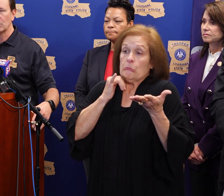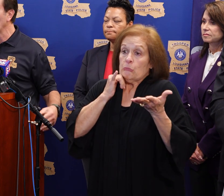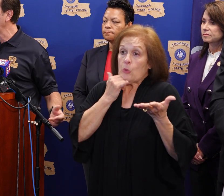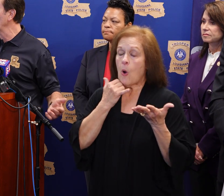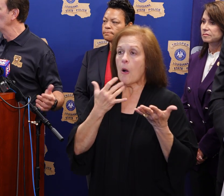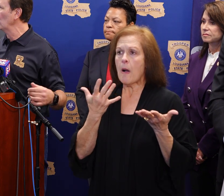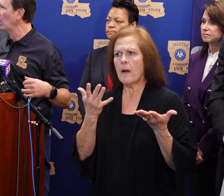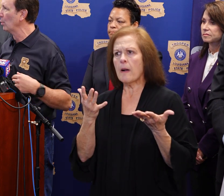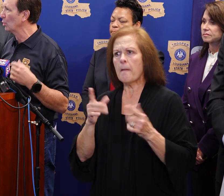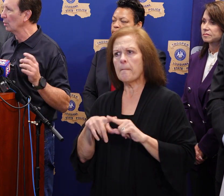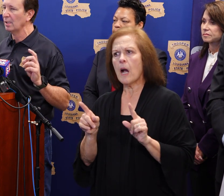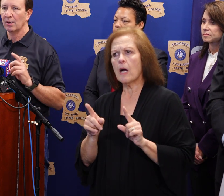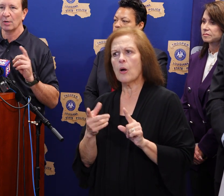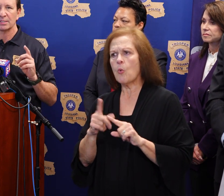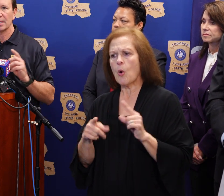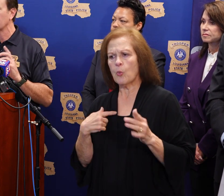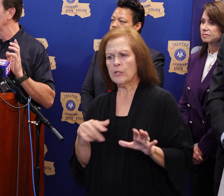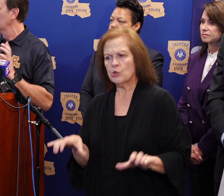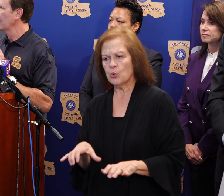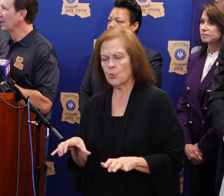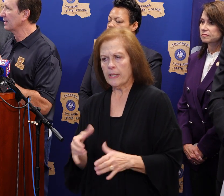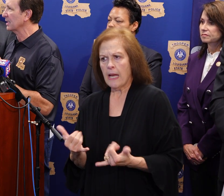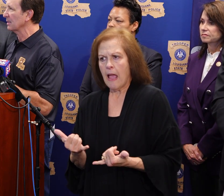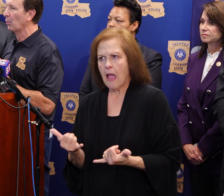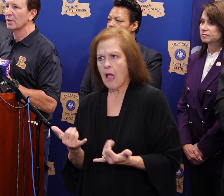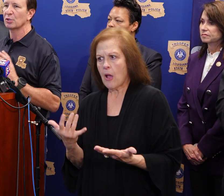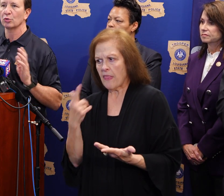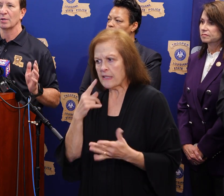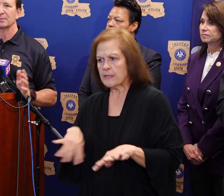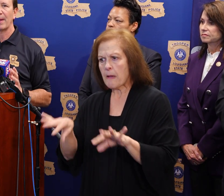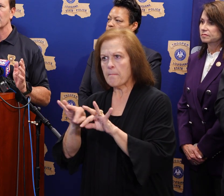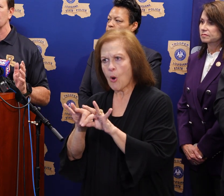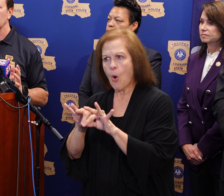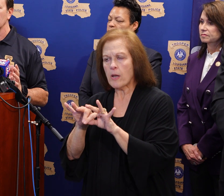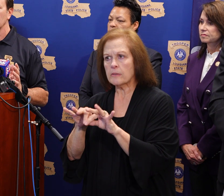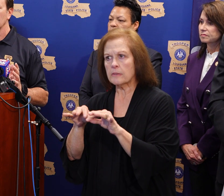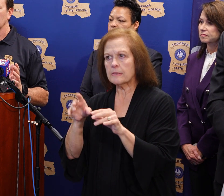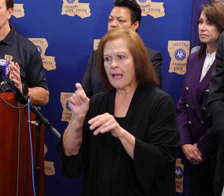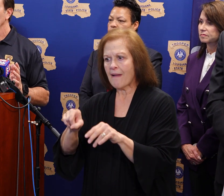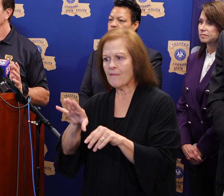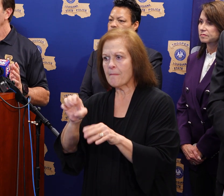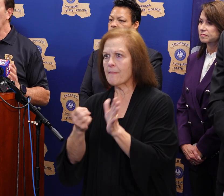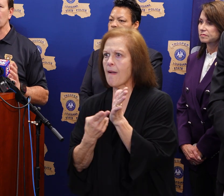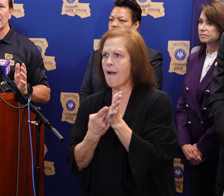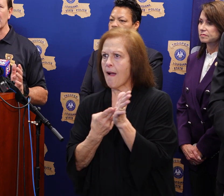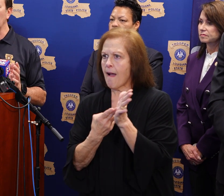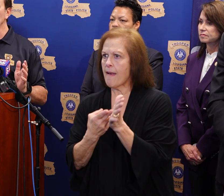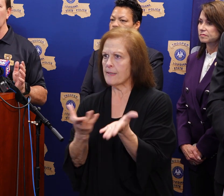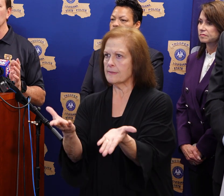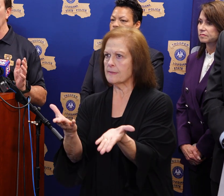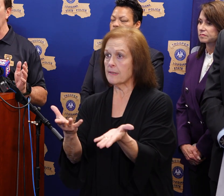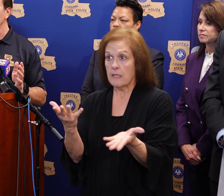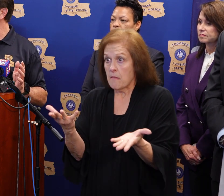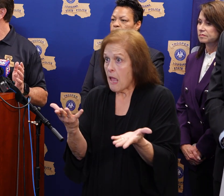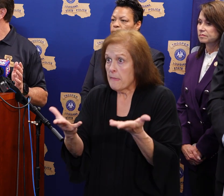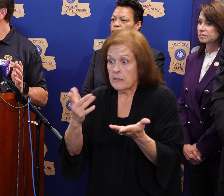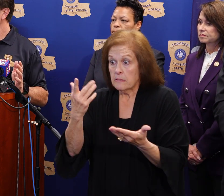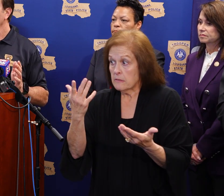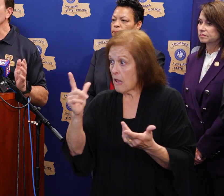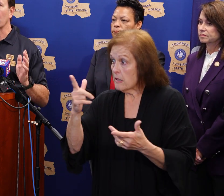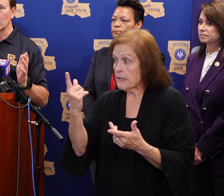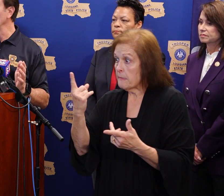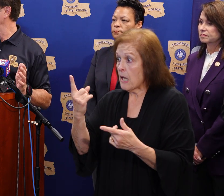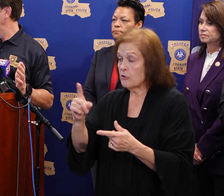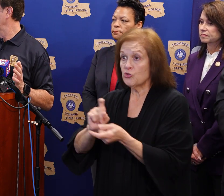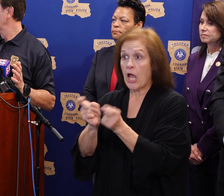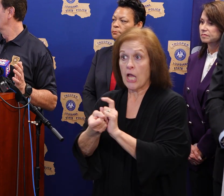But guess what? What we're doing here is something that I think is important. It's called transparency. And look, something may change again.